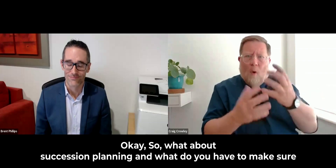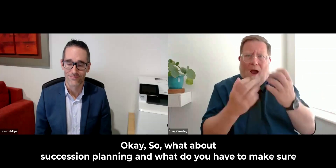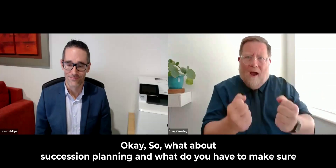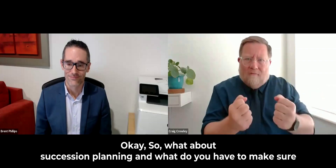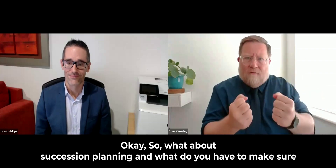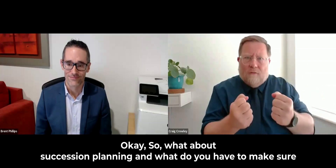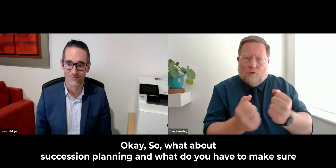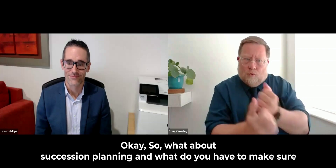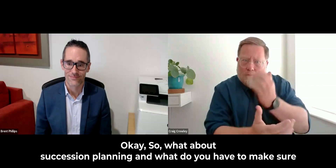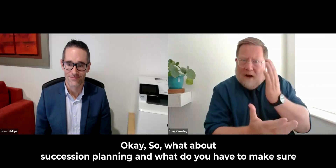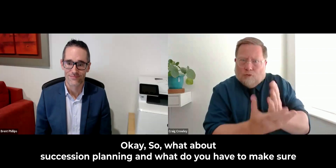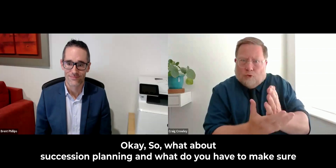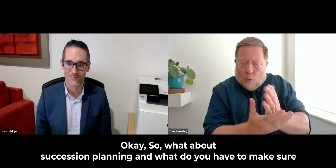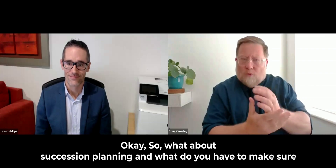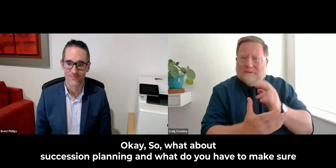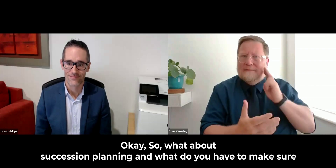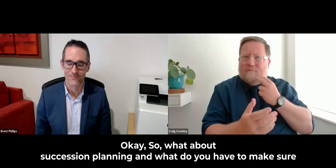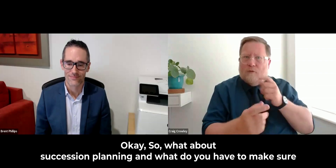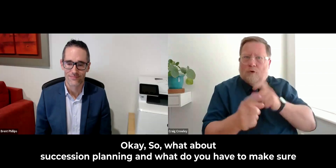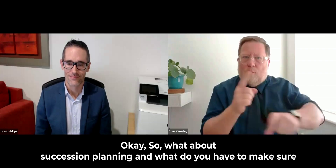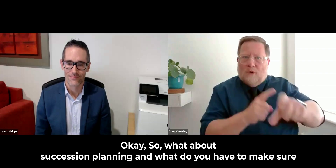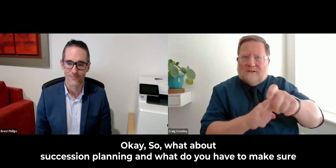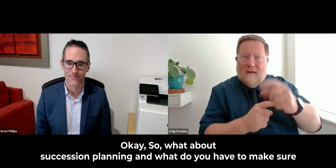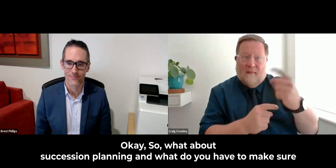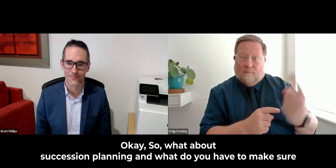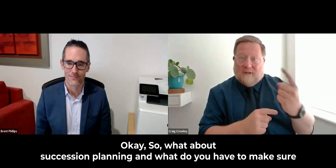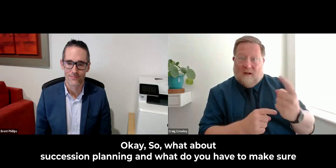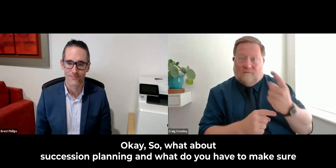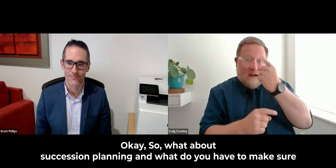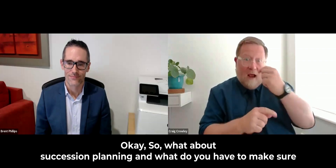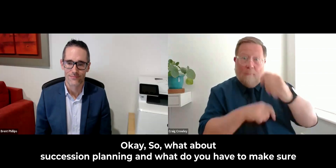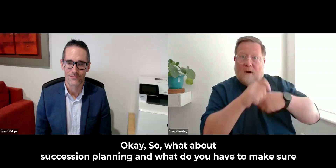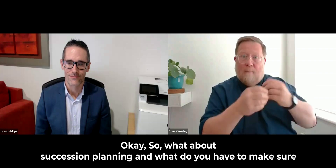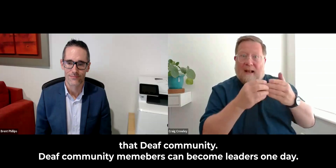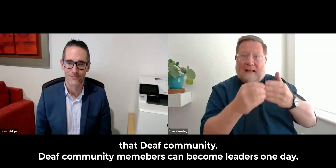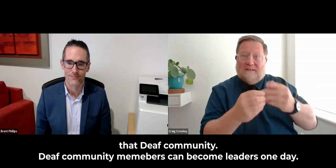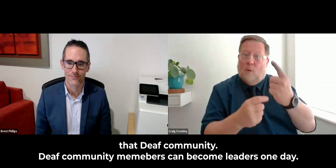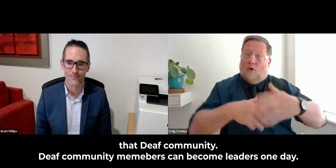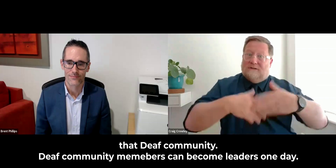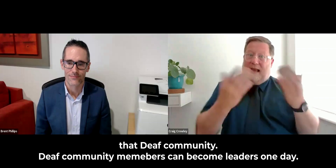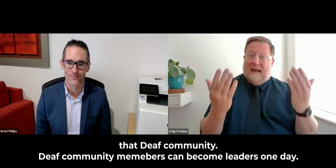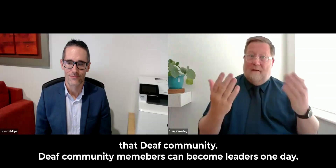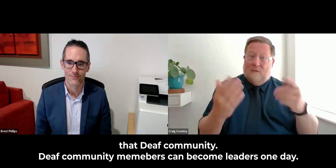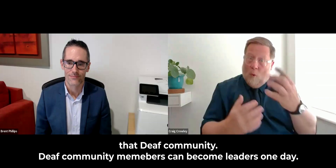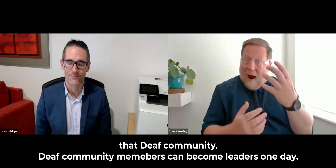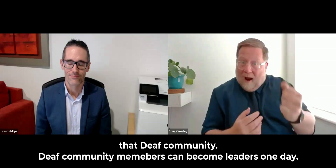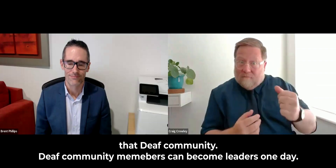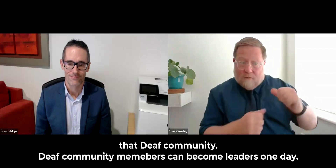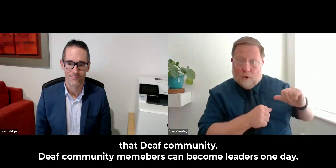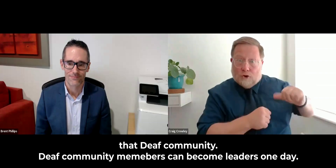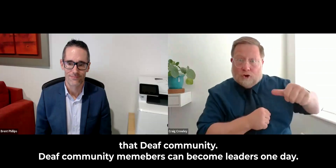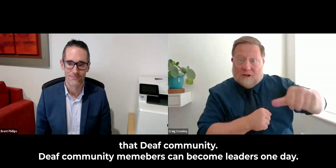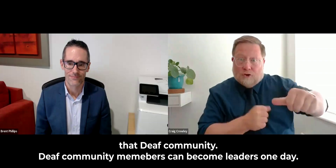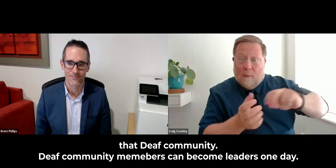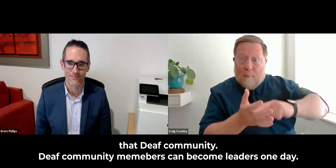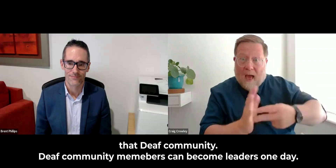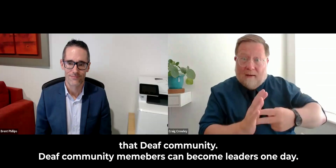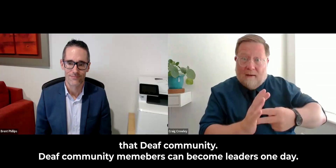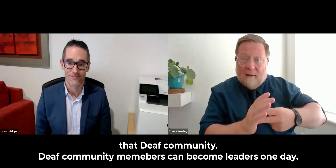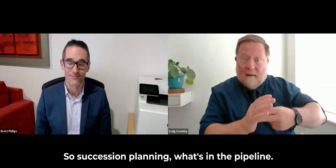what about succession planning? What do you have to make sure the deaf community can become leaders one day?